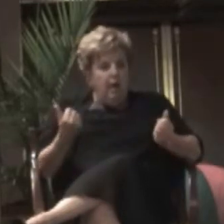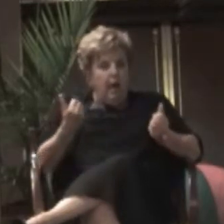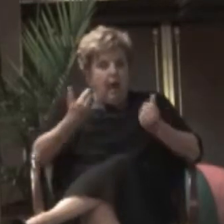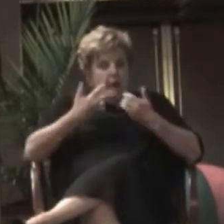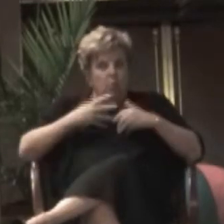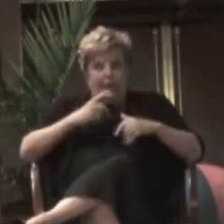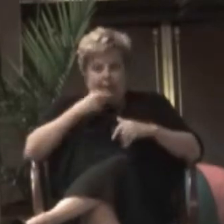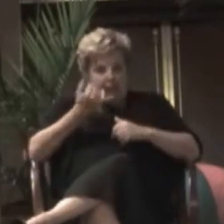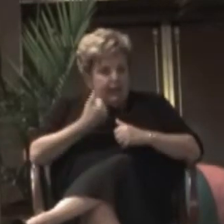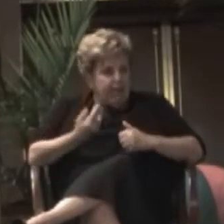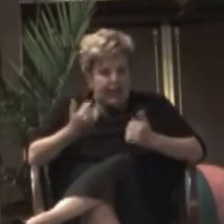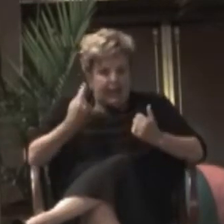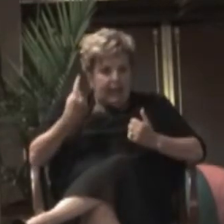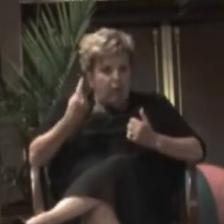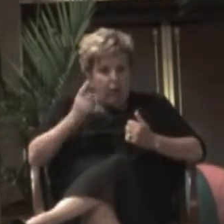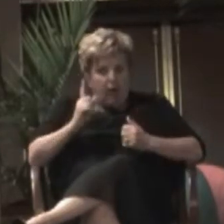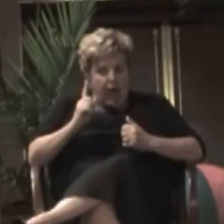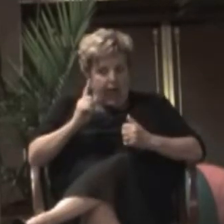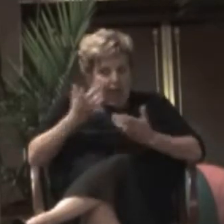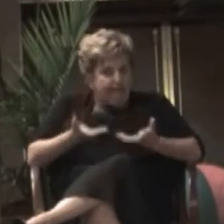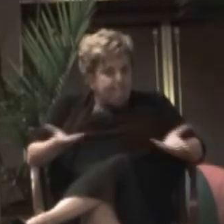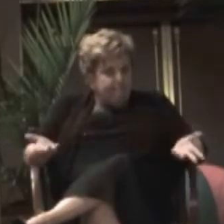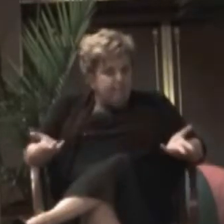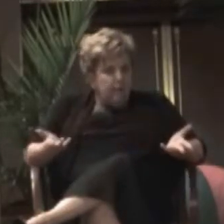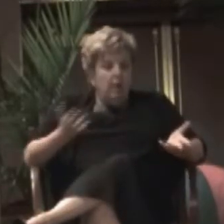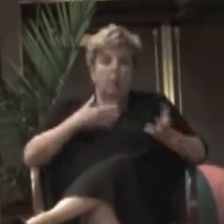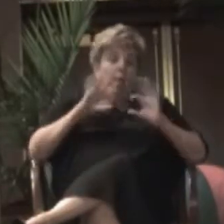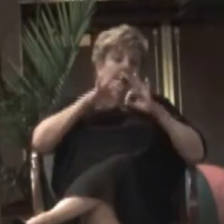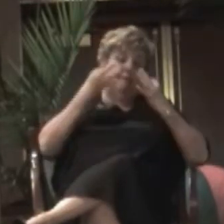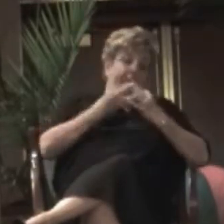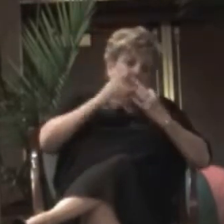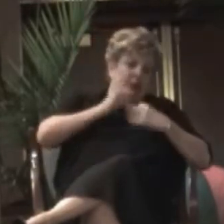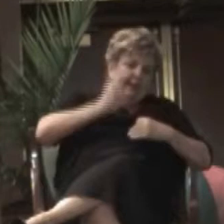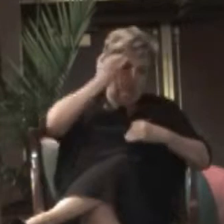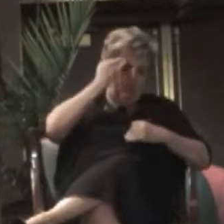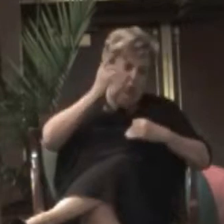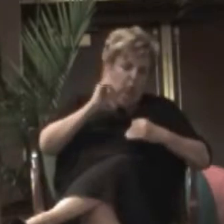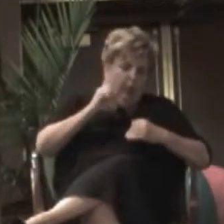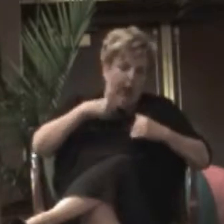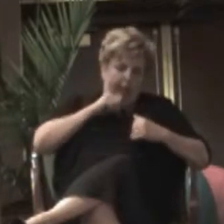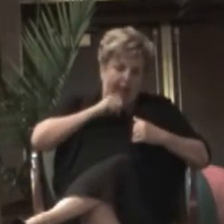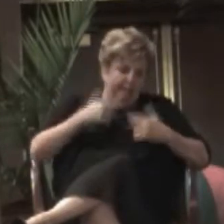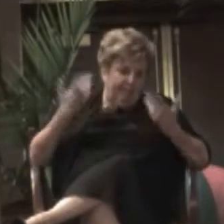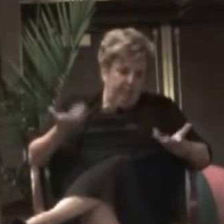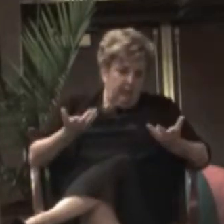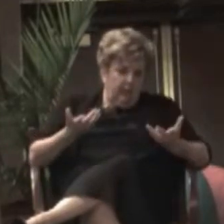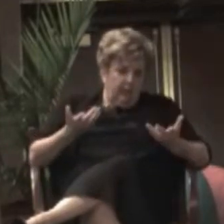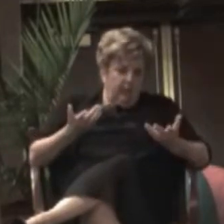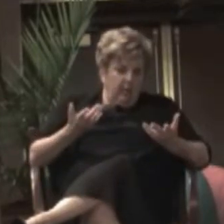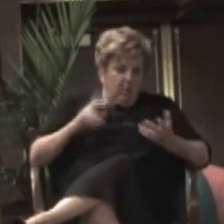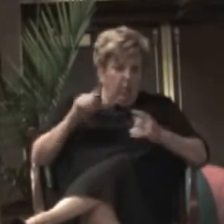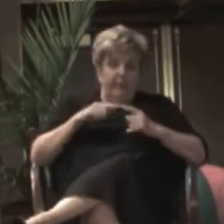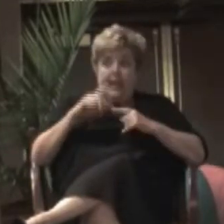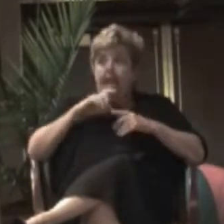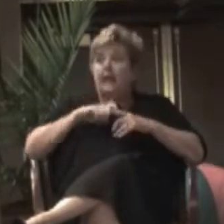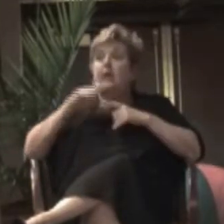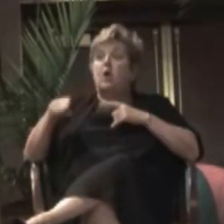There was no novelty there. My family never knew where I was. When they called me in Flint, they called a bar on Saginaw